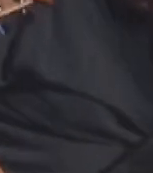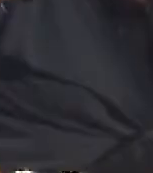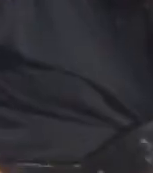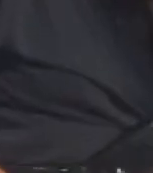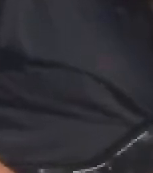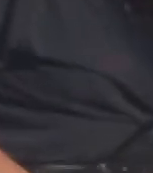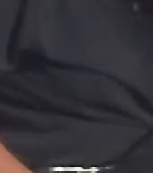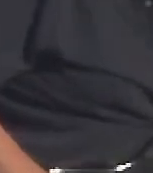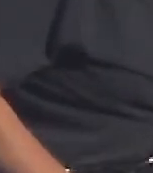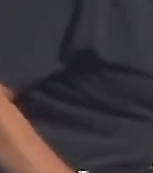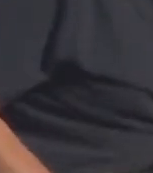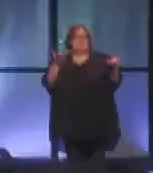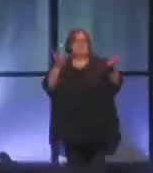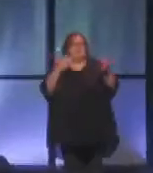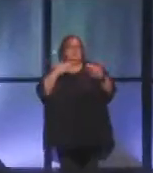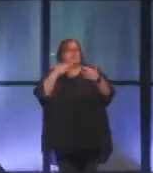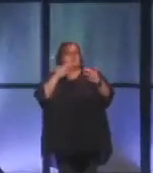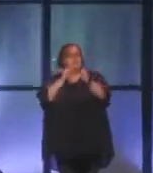please stand and sing with us?